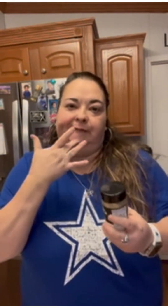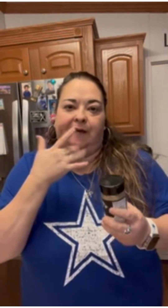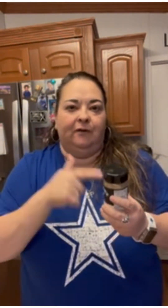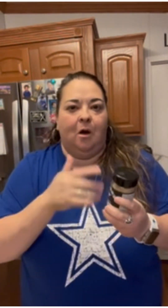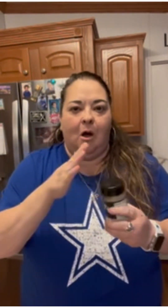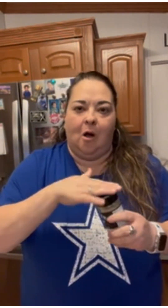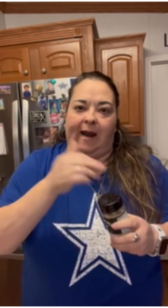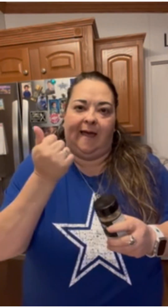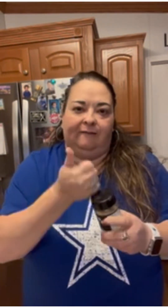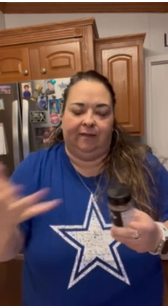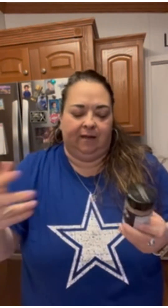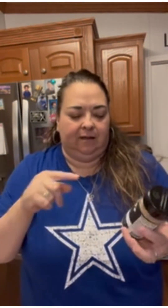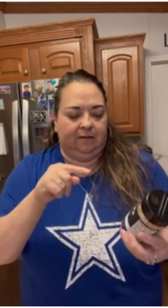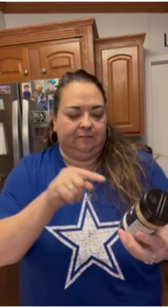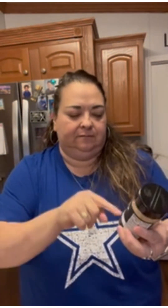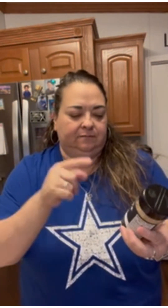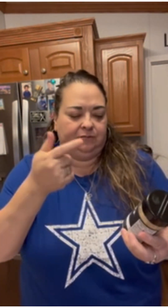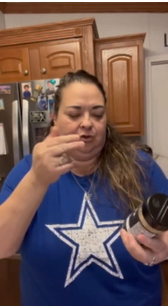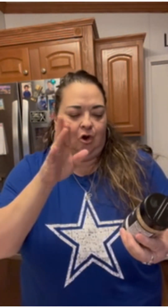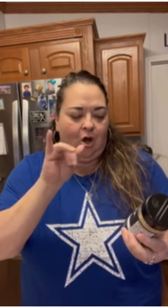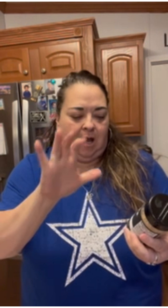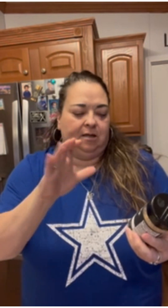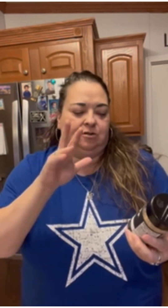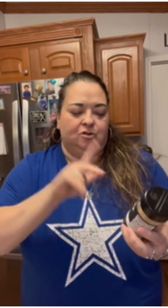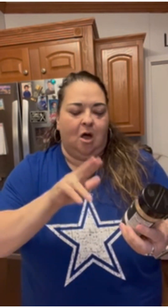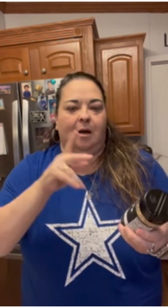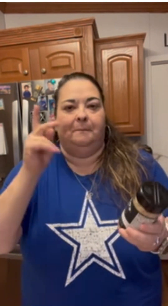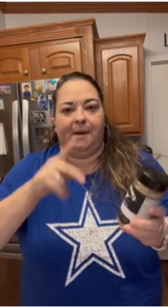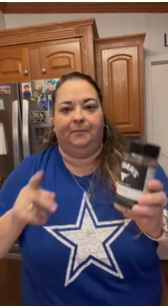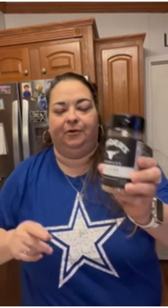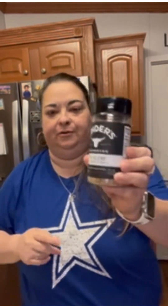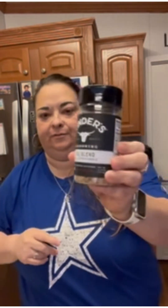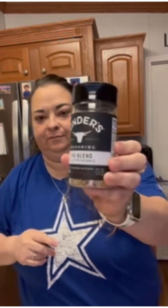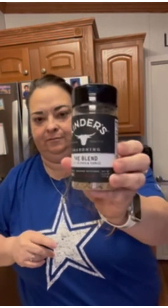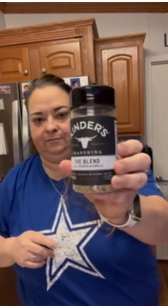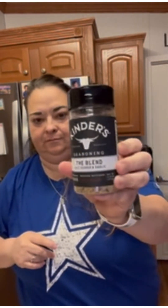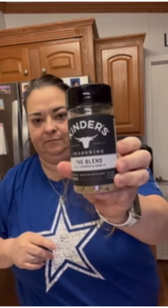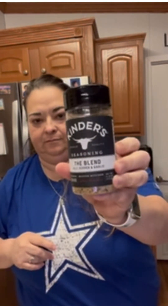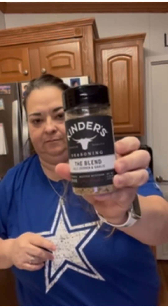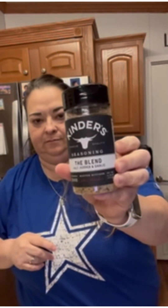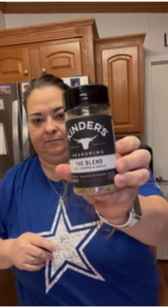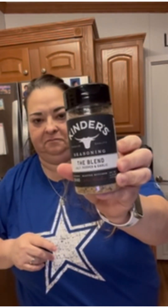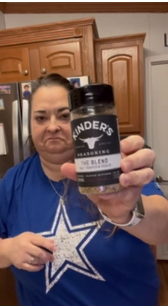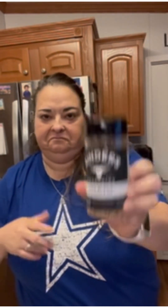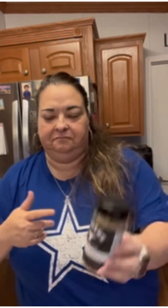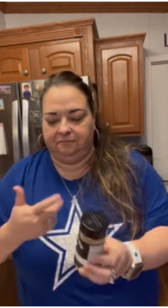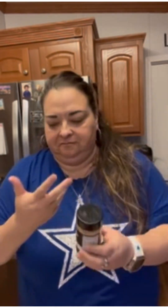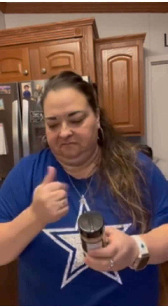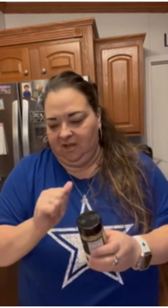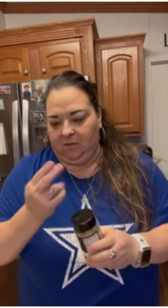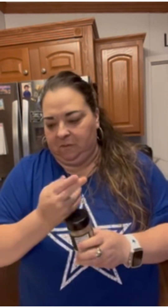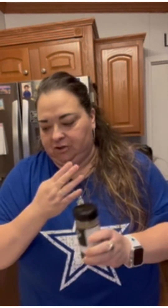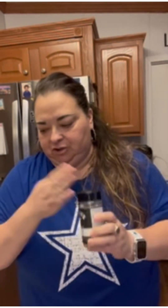And the blend, I love this on everything. It's a garlic, salt, and